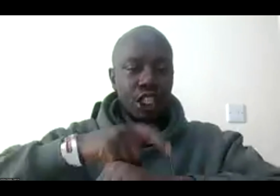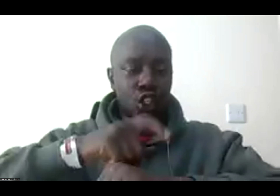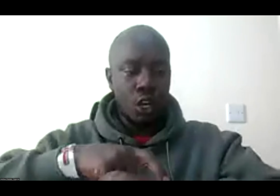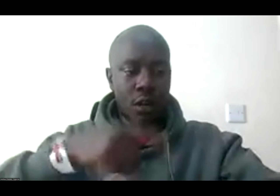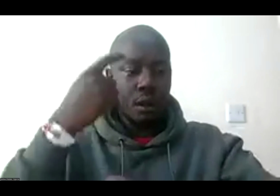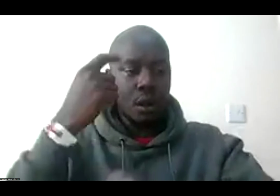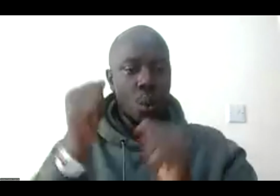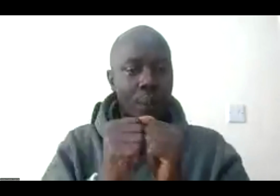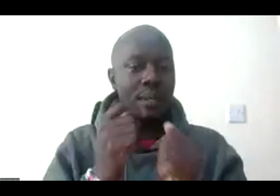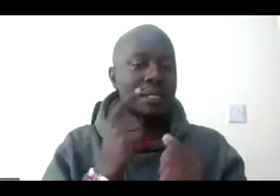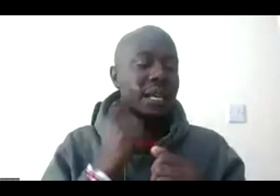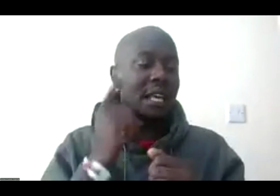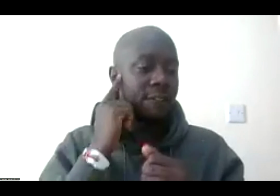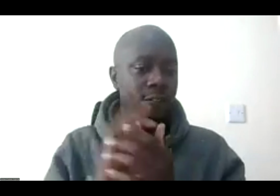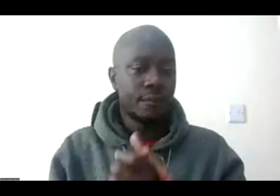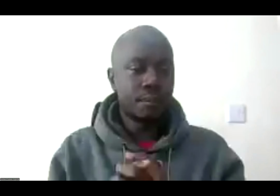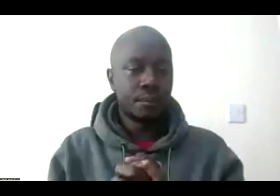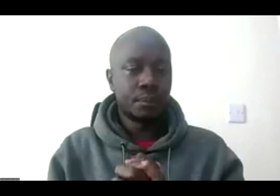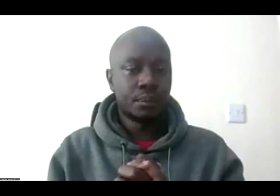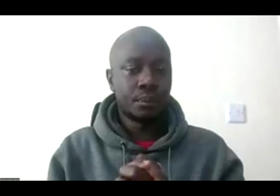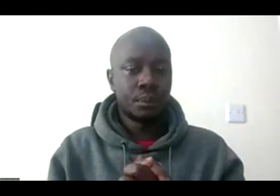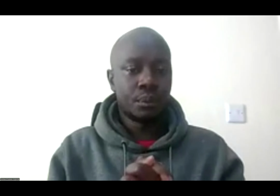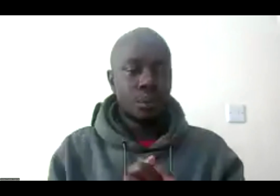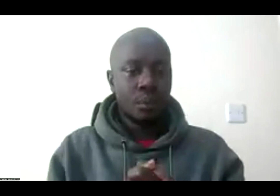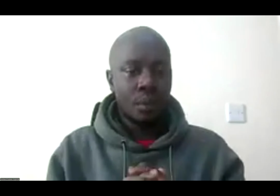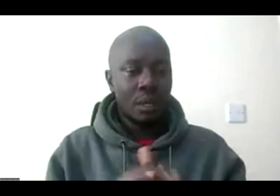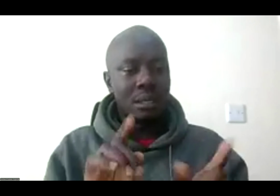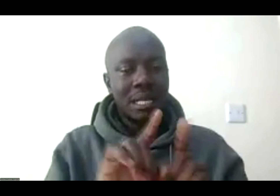We also have recording sessions with the deaf signers.